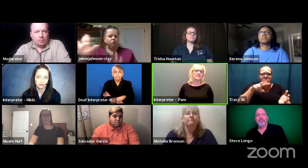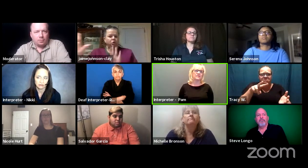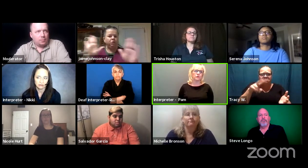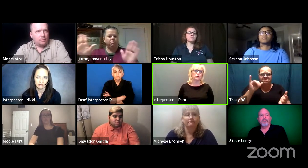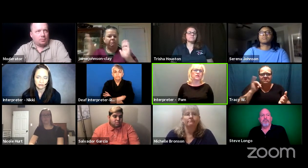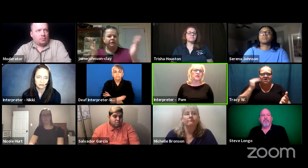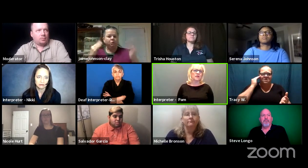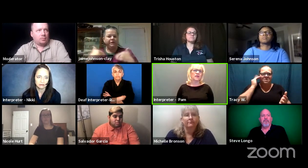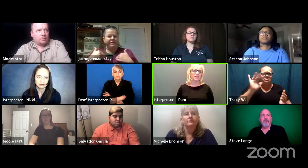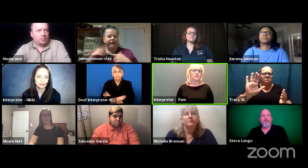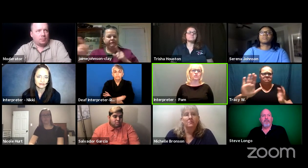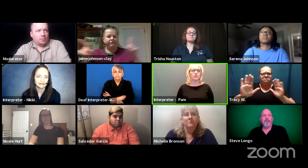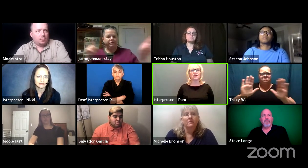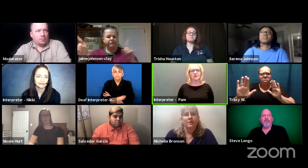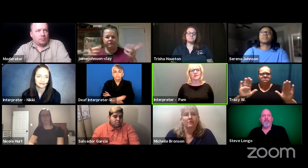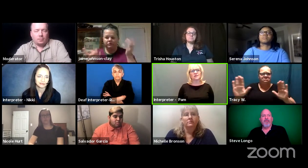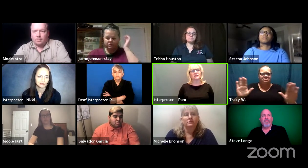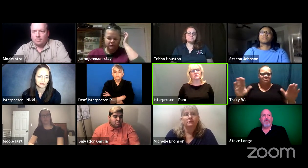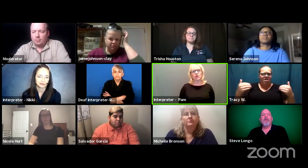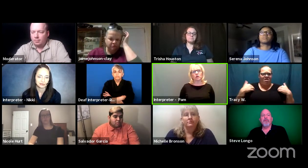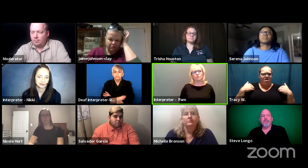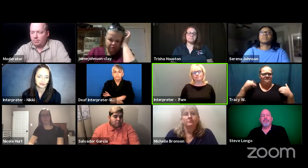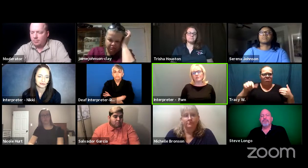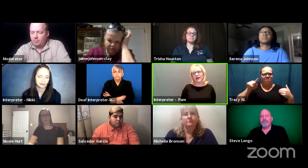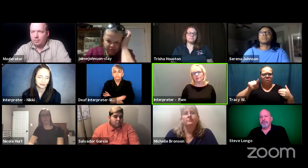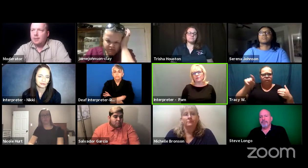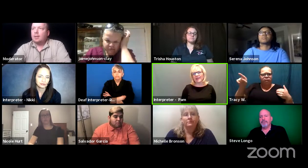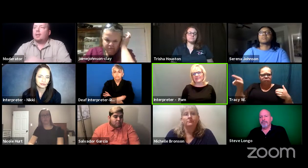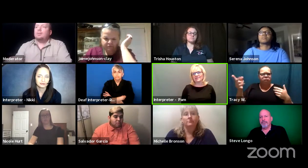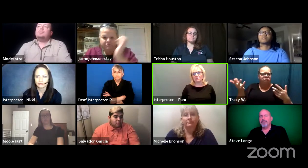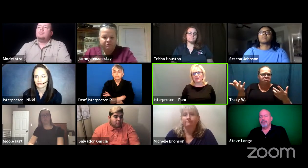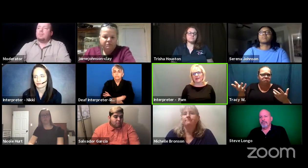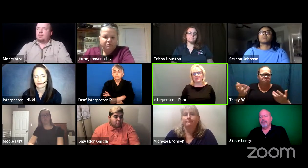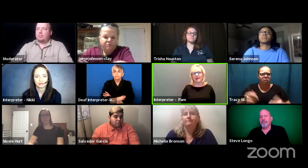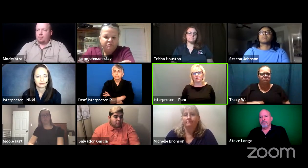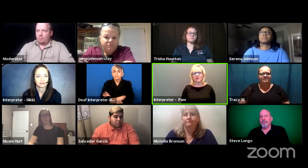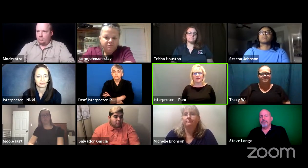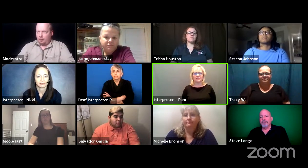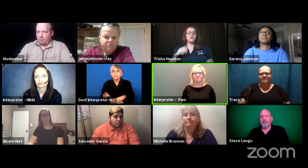the food in the trunk. So I would guess something like that could be done.